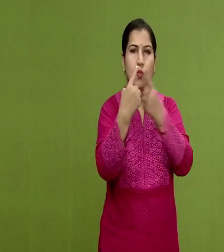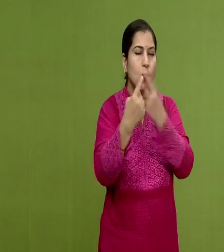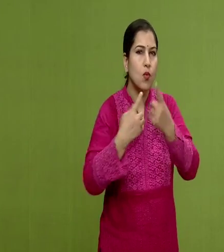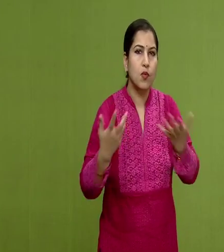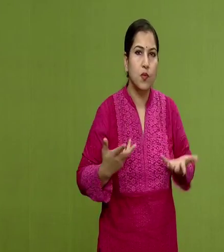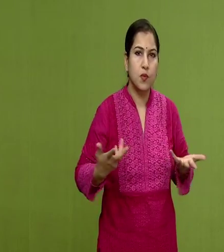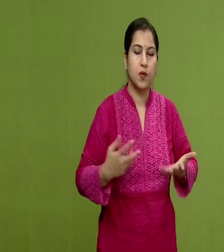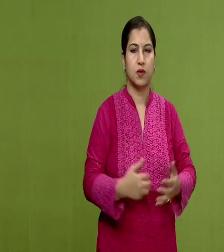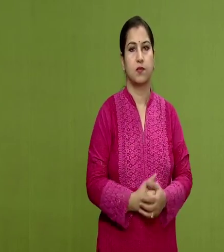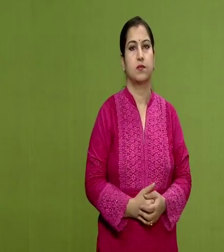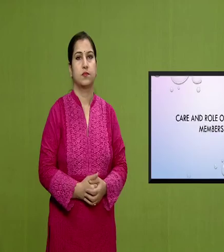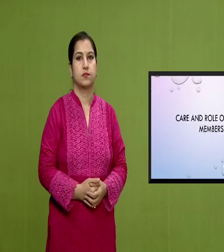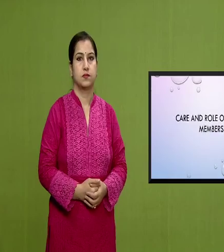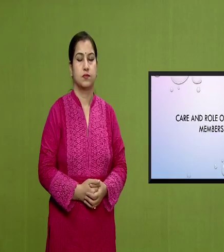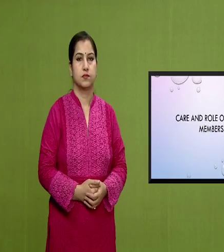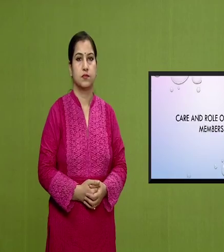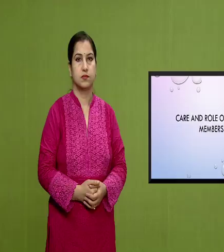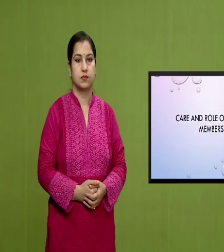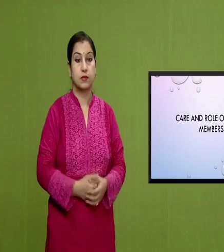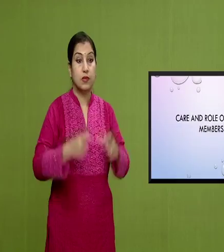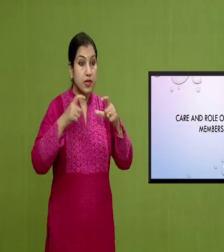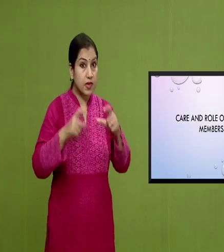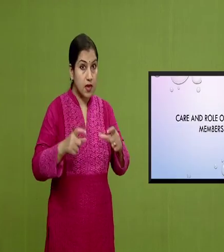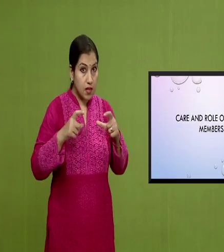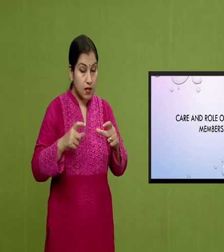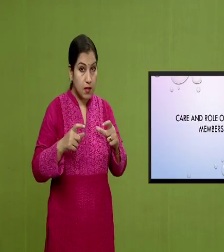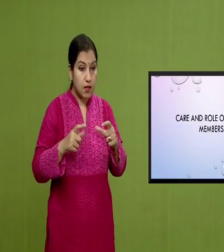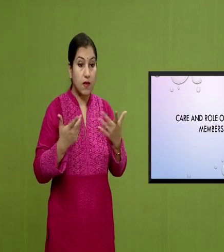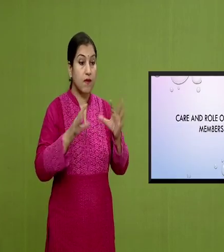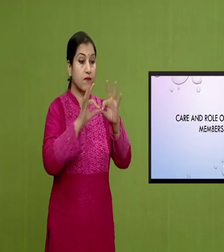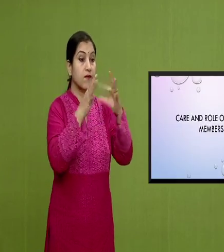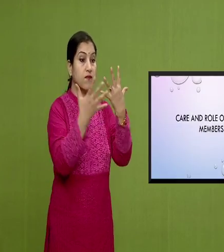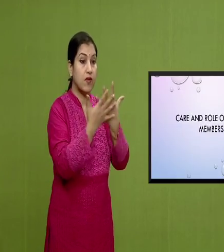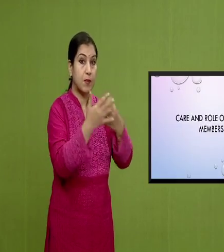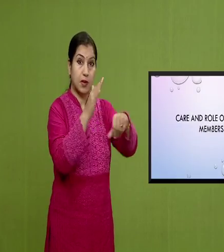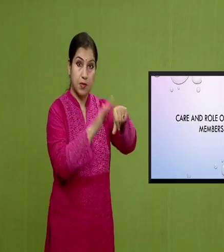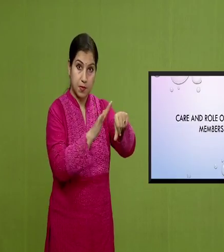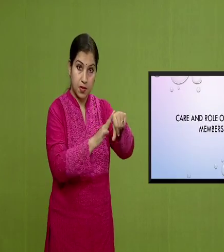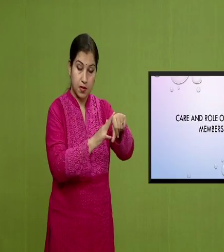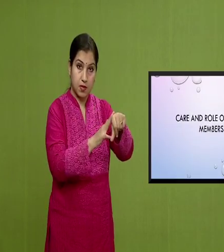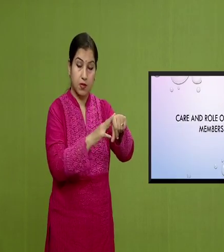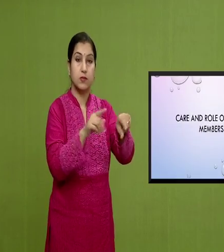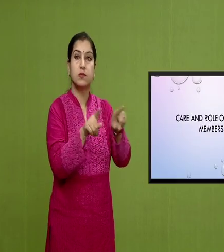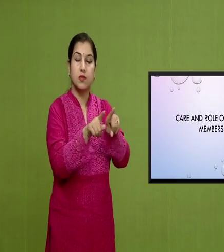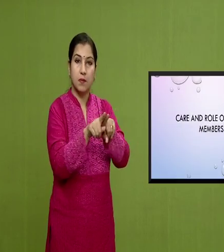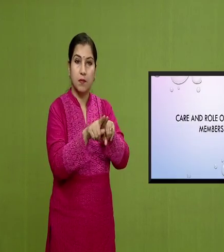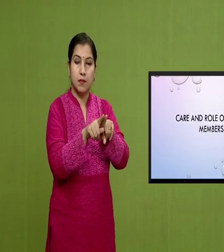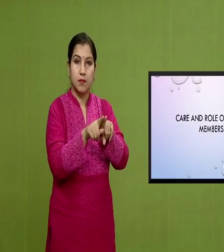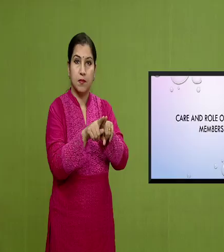about taking care of family members and role